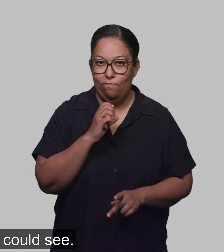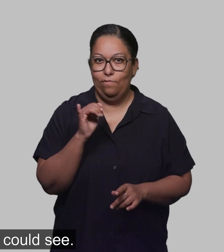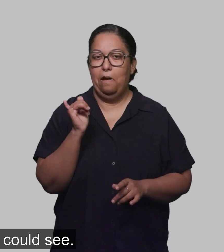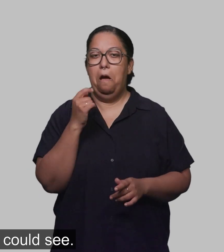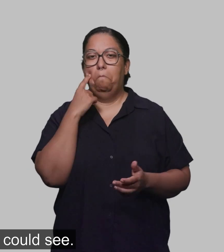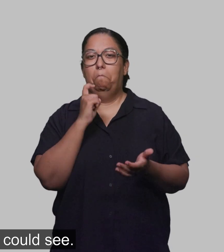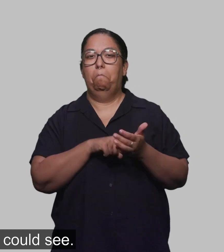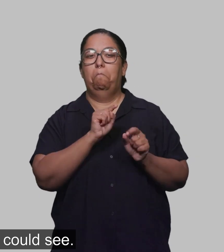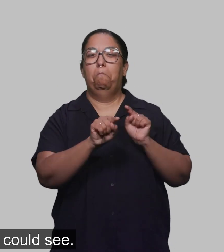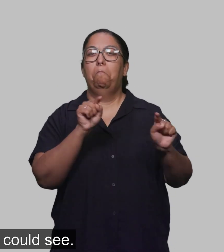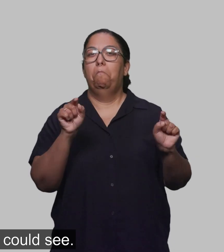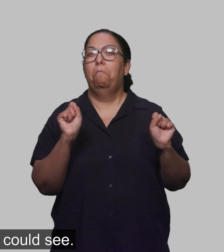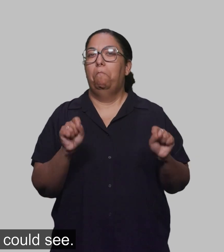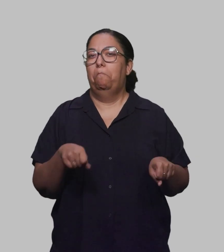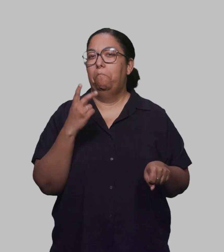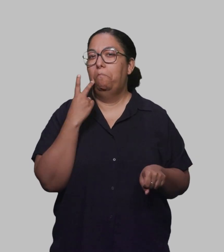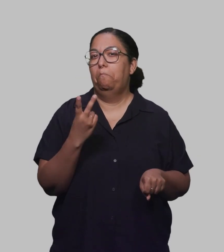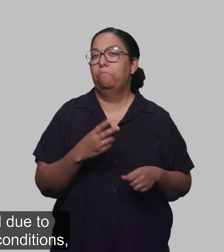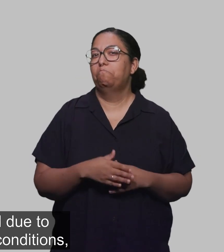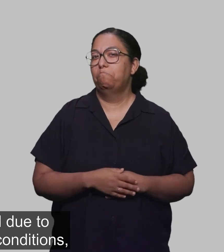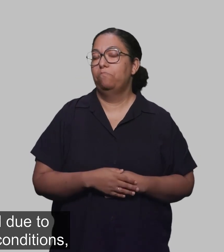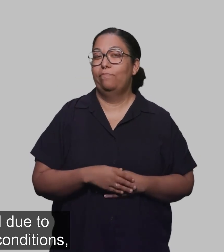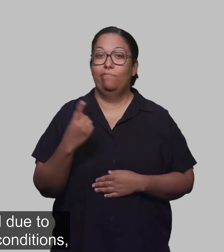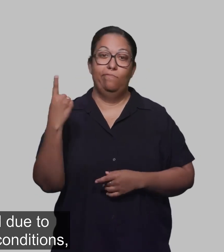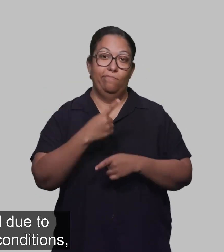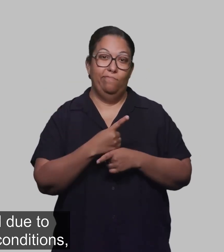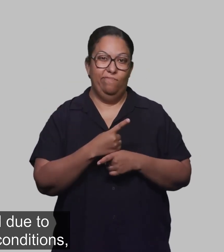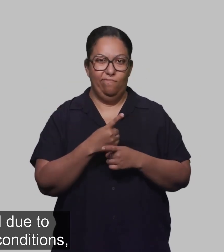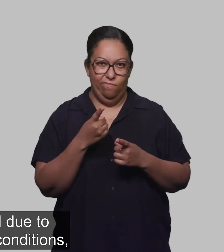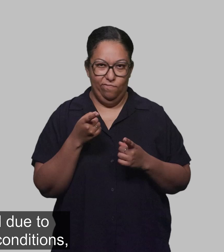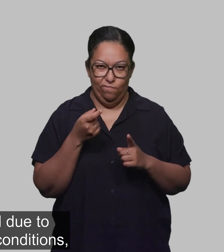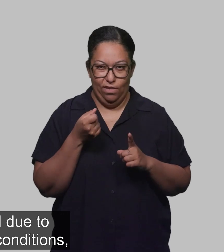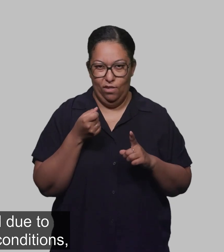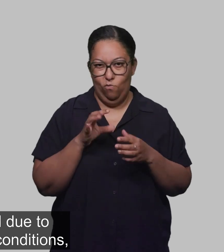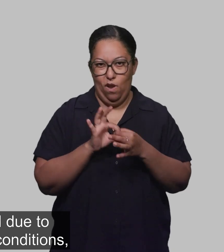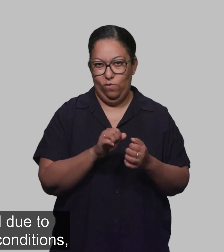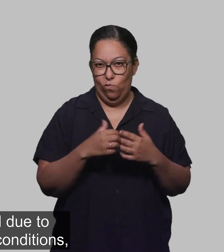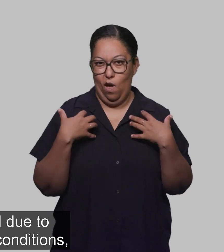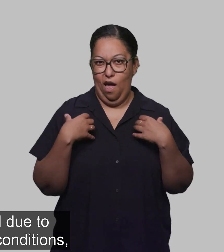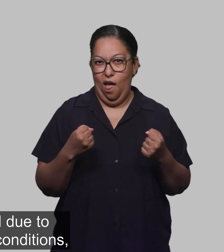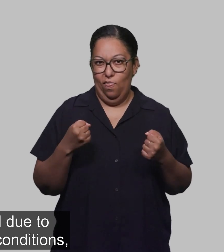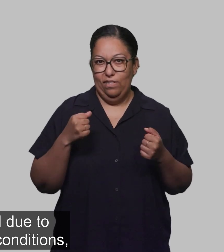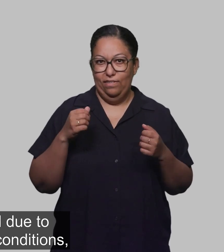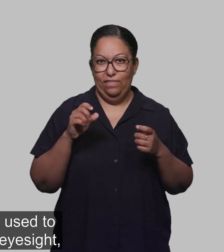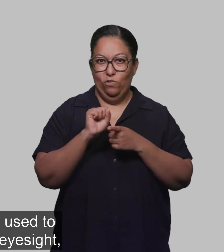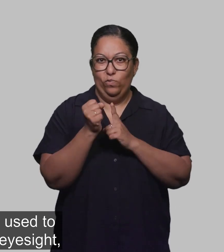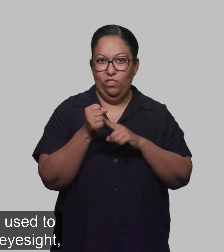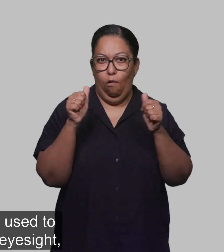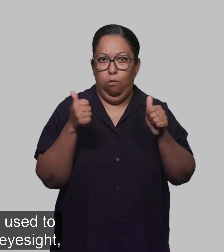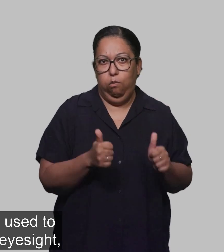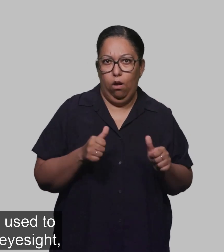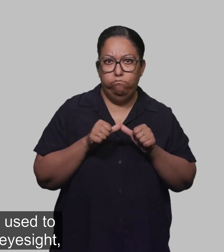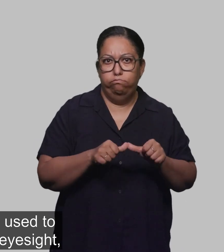Like some folks, I could see one day, and due to chronic health conditions, the